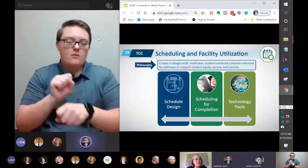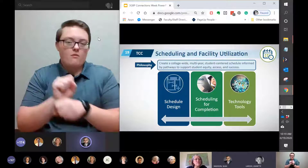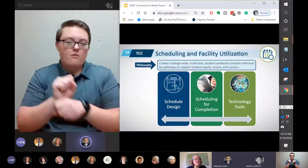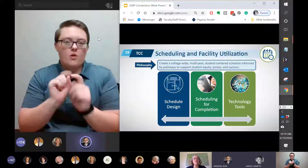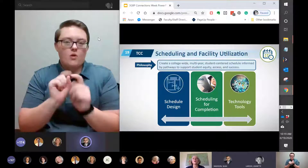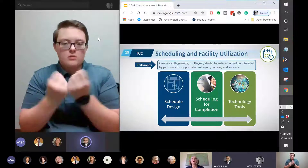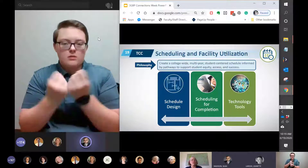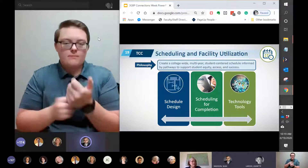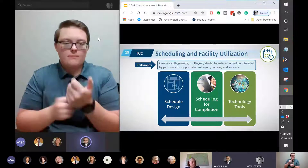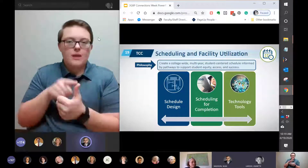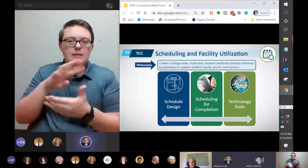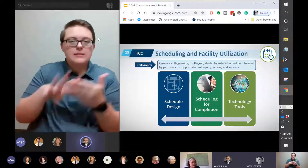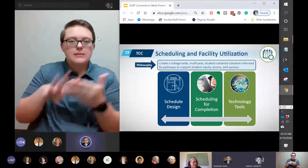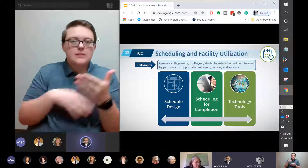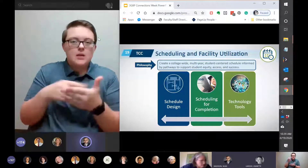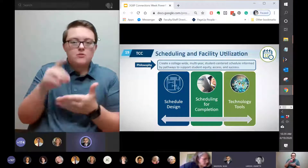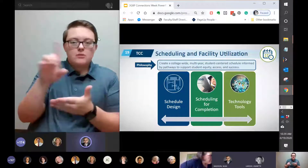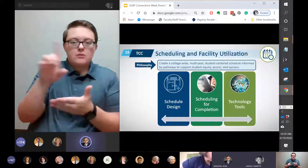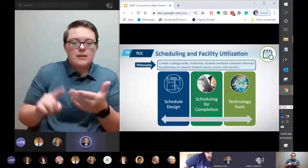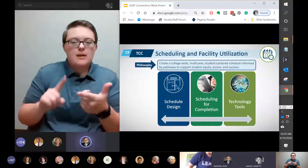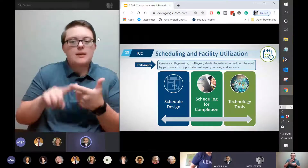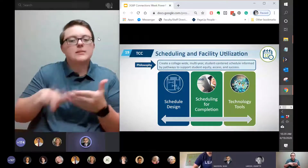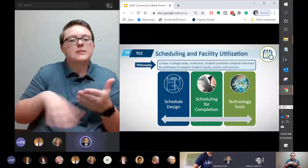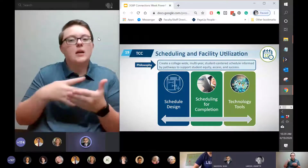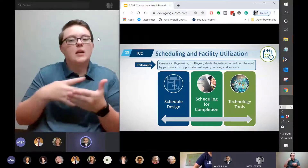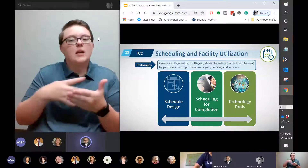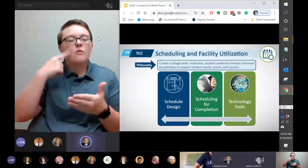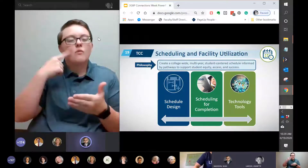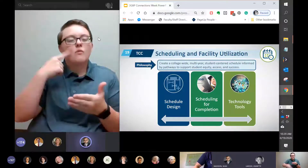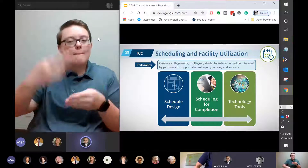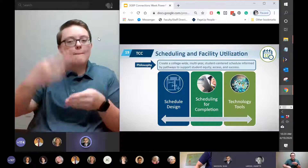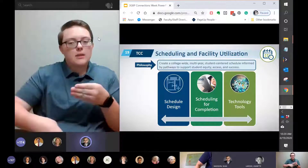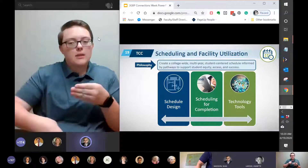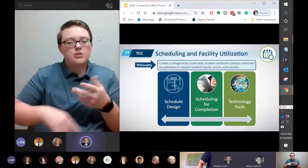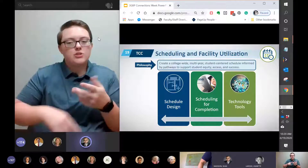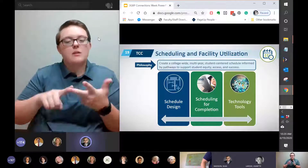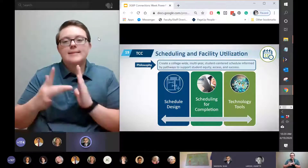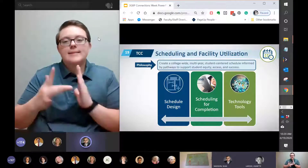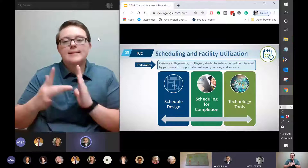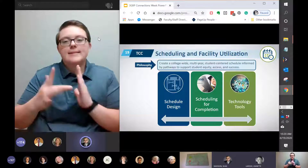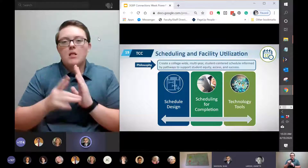design, scheduling for completion, and technology tools.